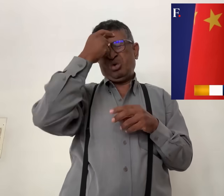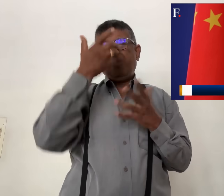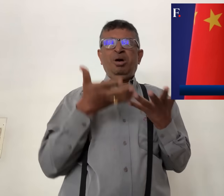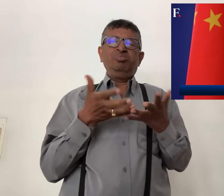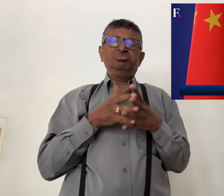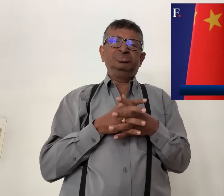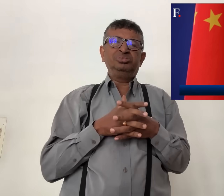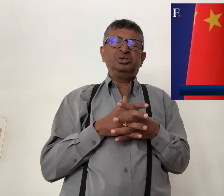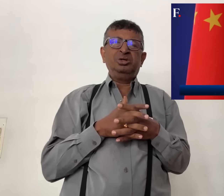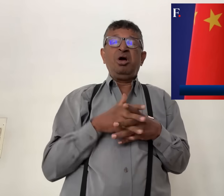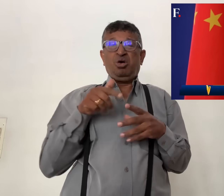economy.